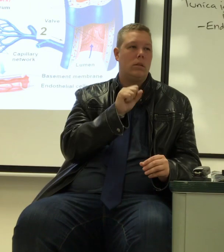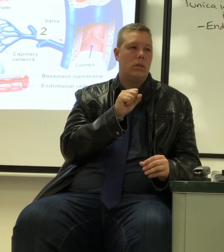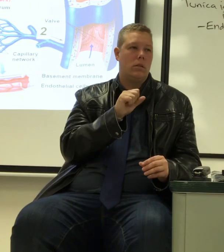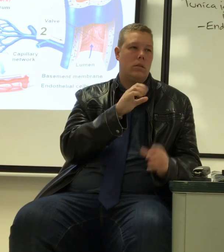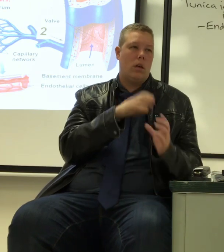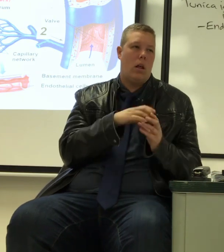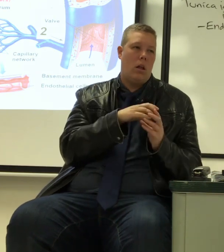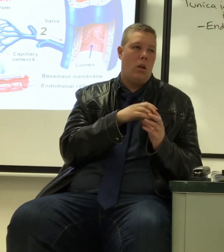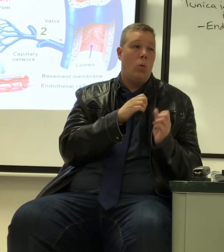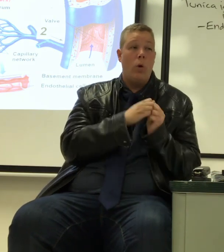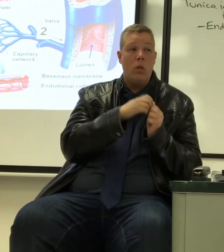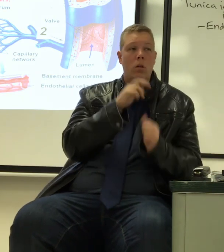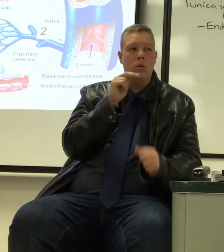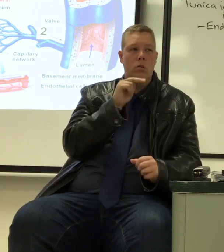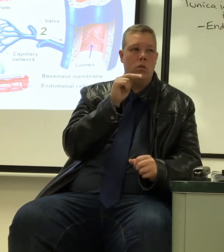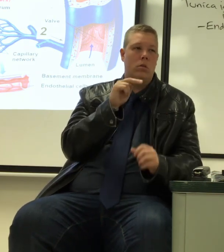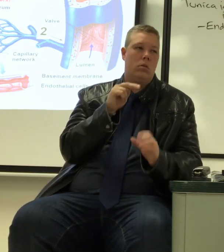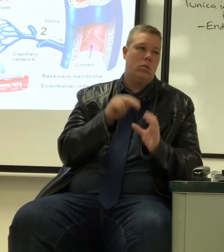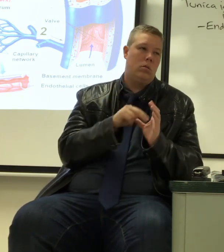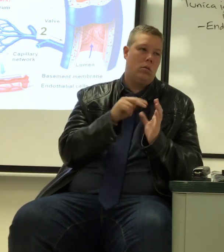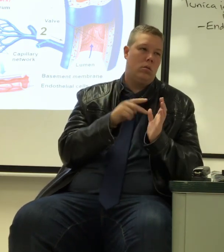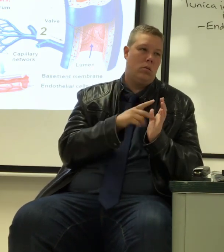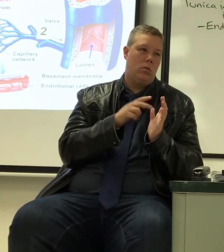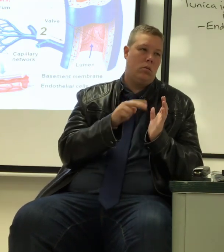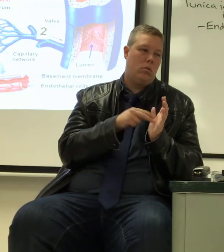with a nucleus.